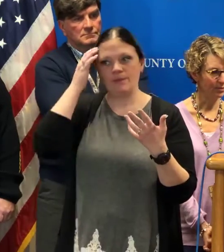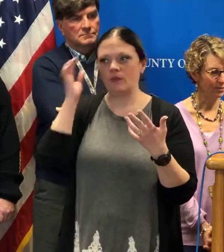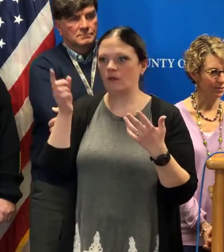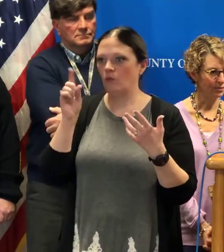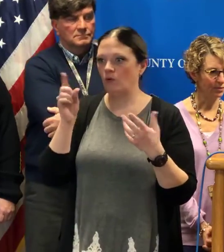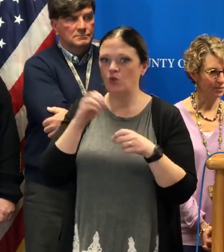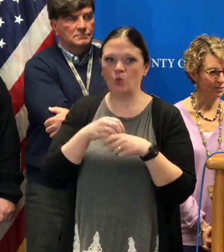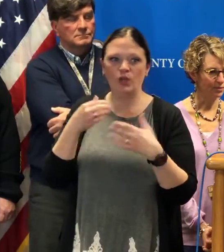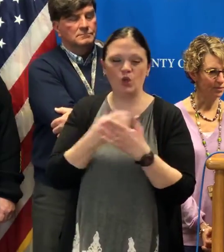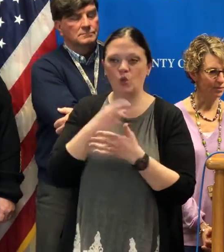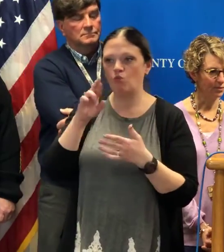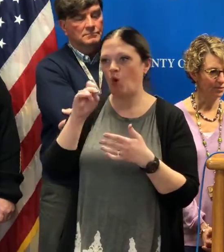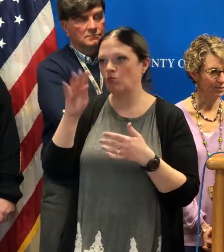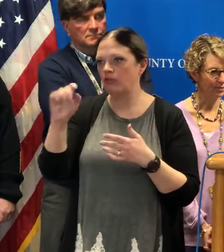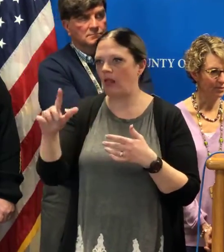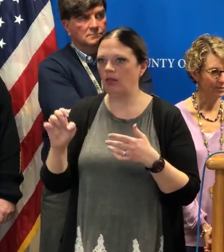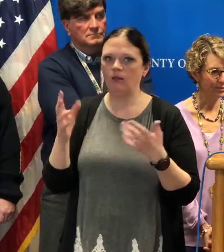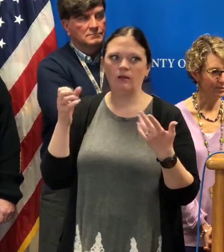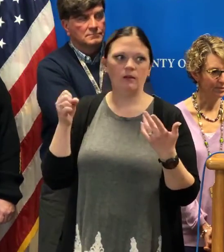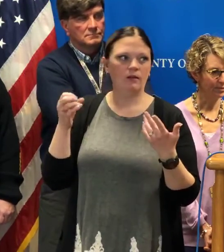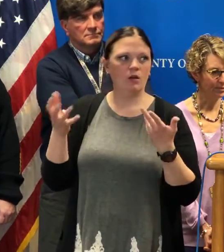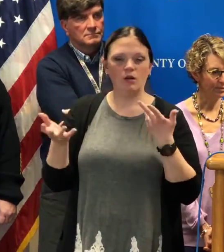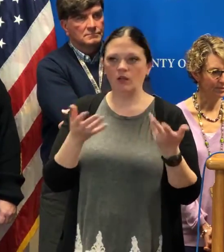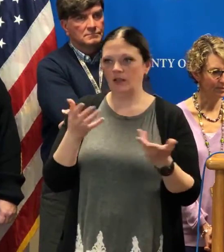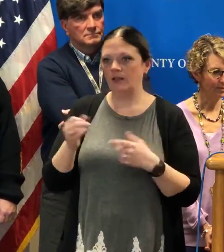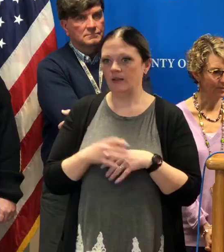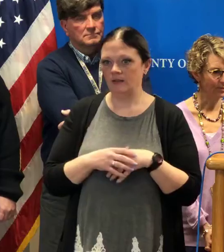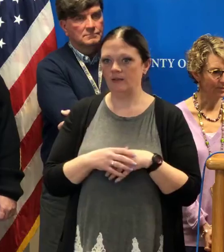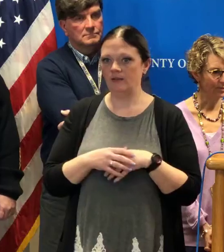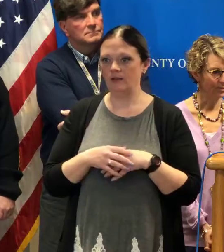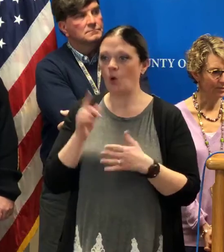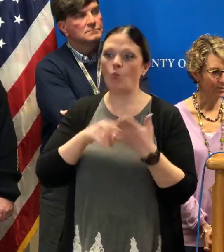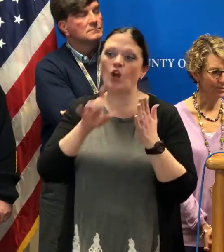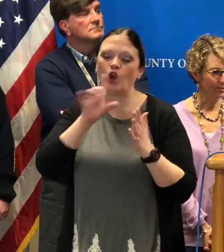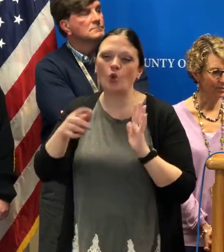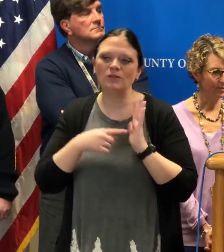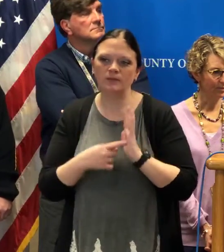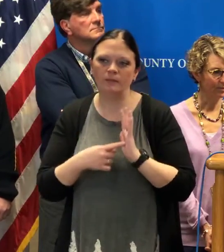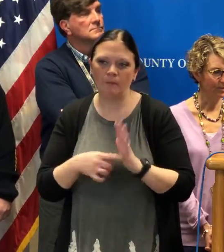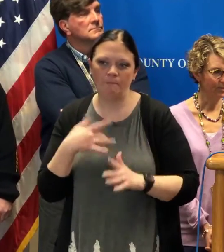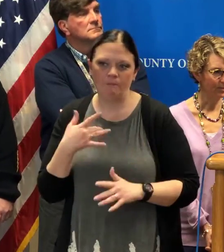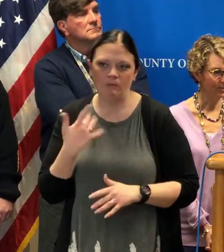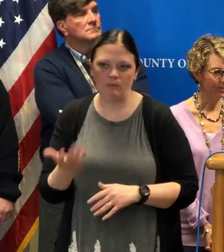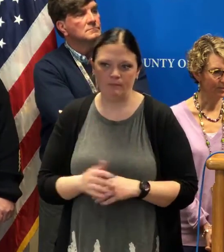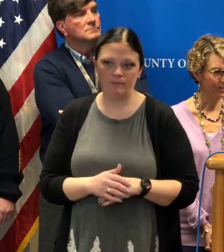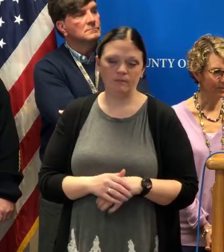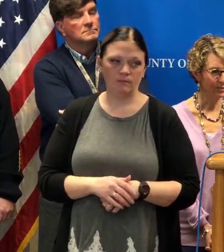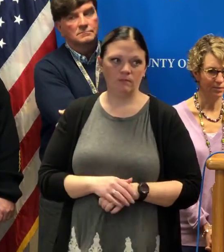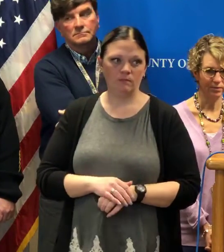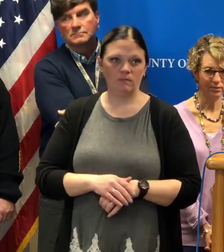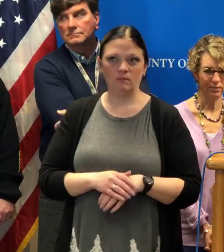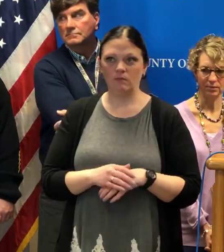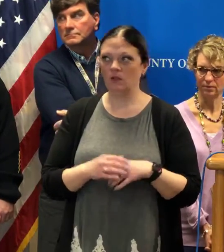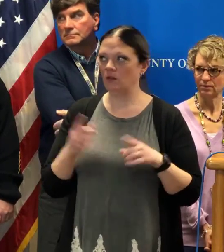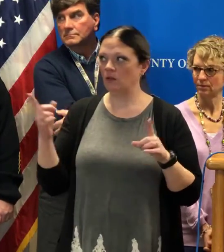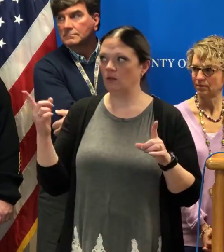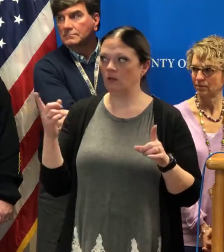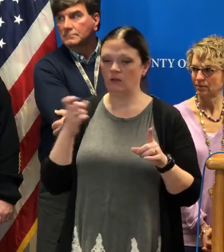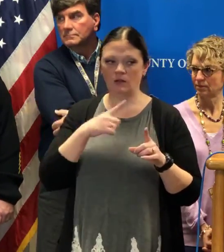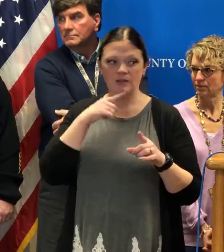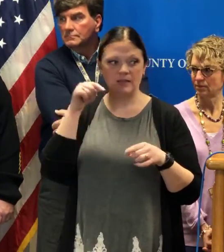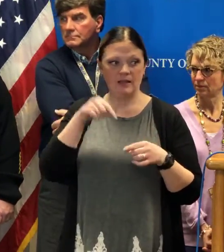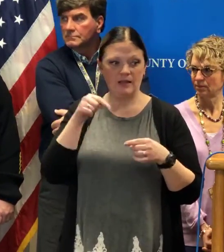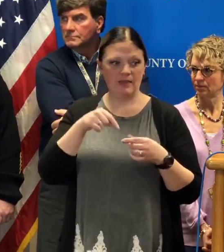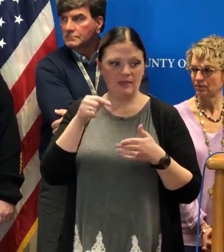Were you in New Rochelle? So, and what are your symptoms? Mark,